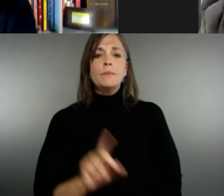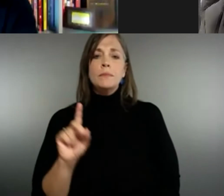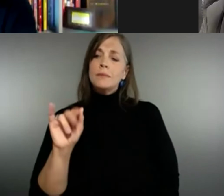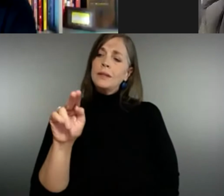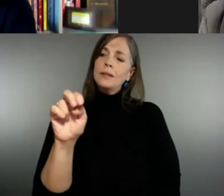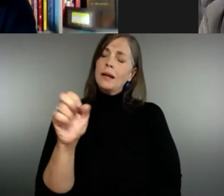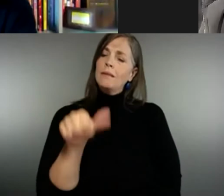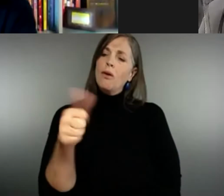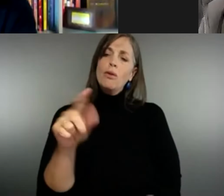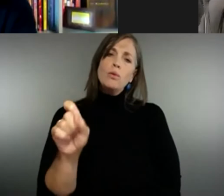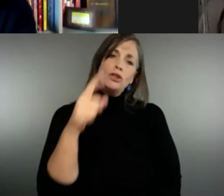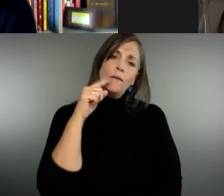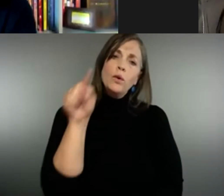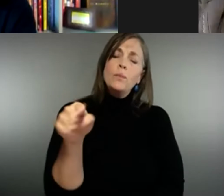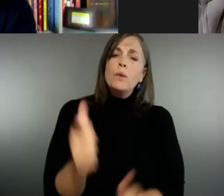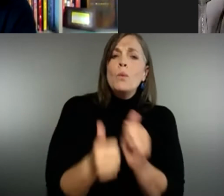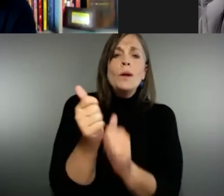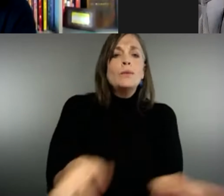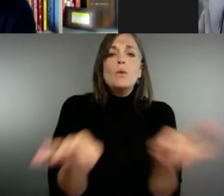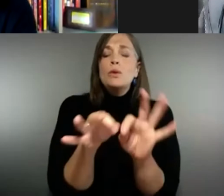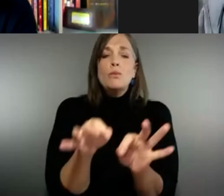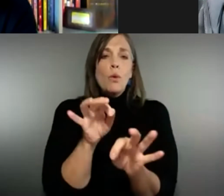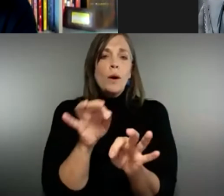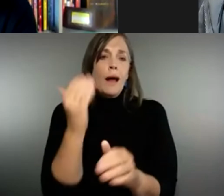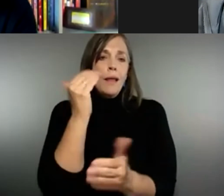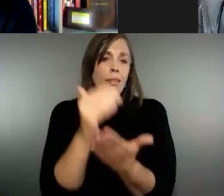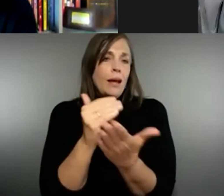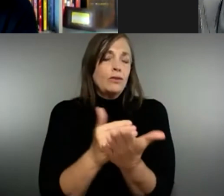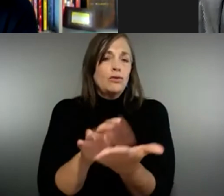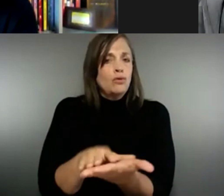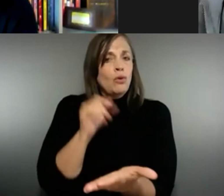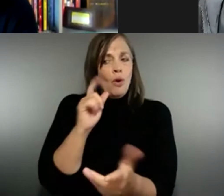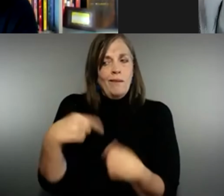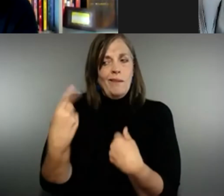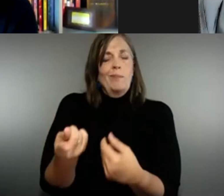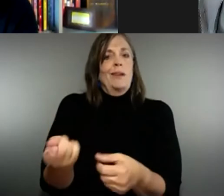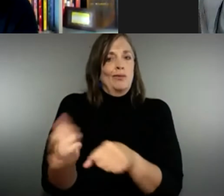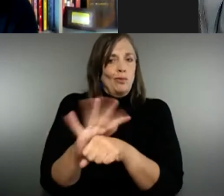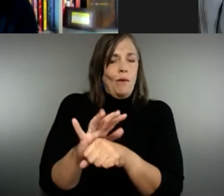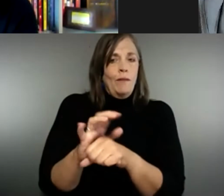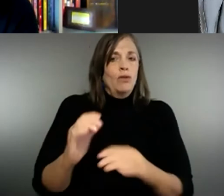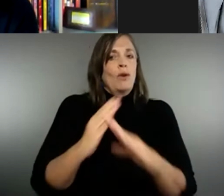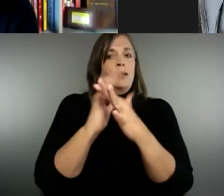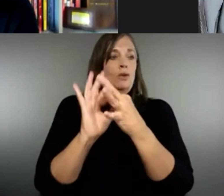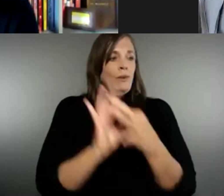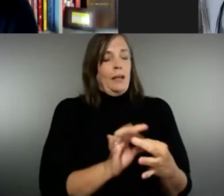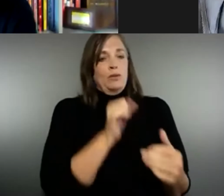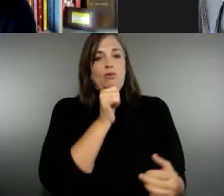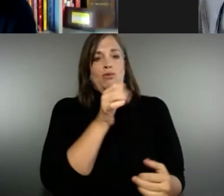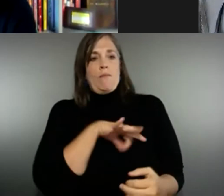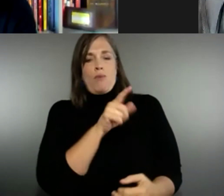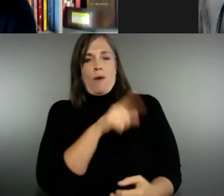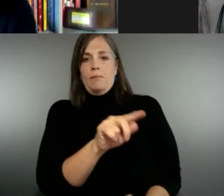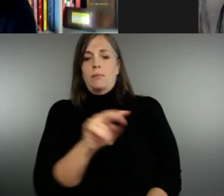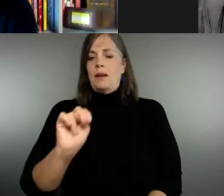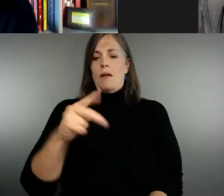want to know what are the most important lessons you've learned from the covet 19 crisis in relation to non-profits how would you engage